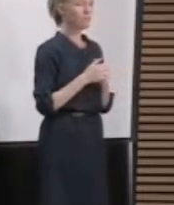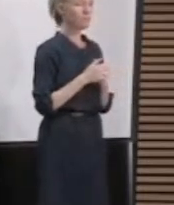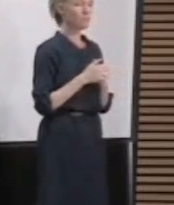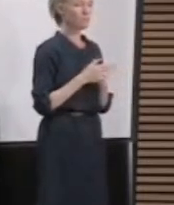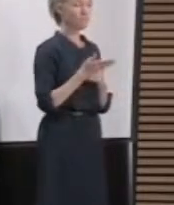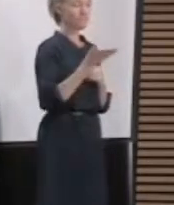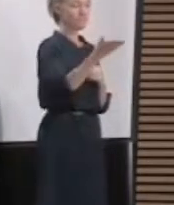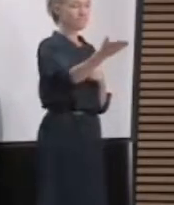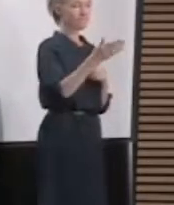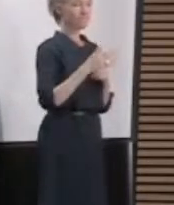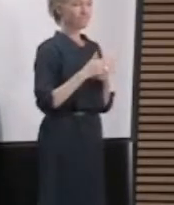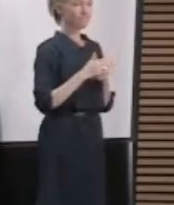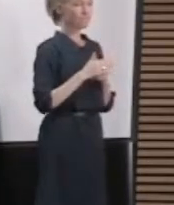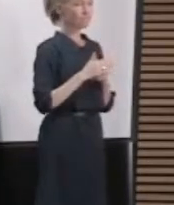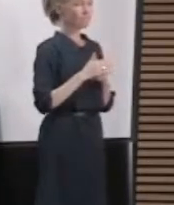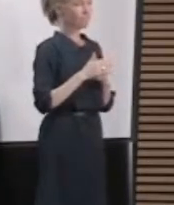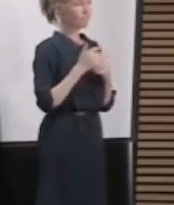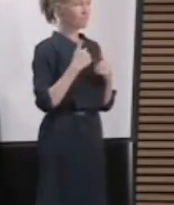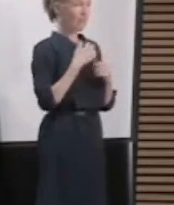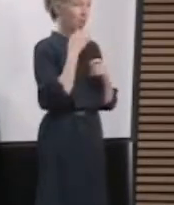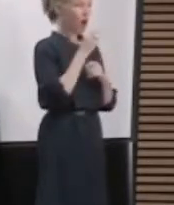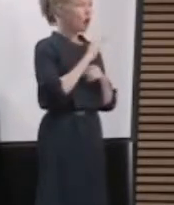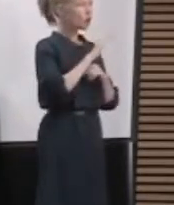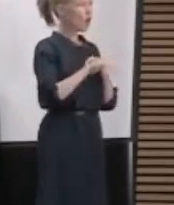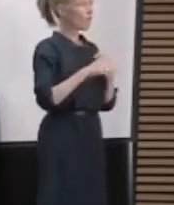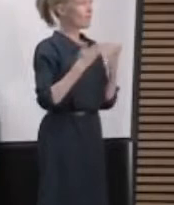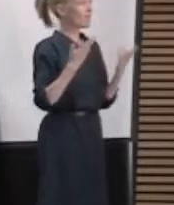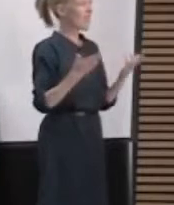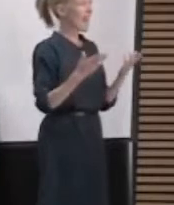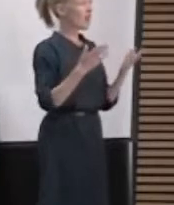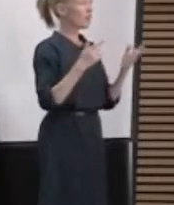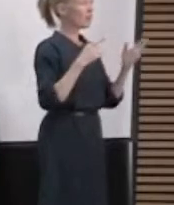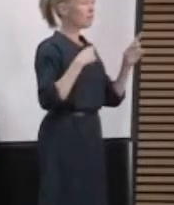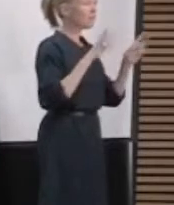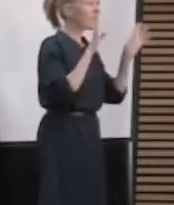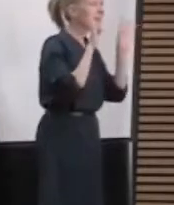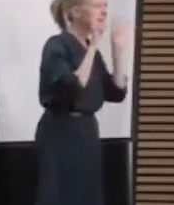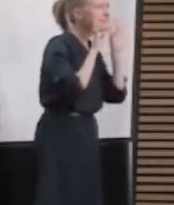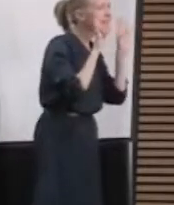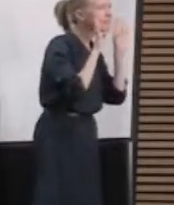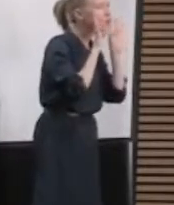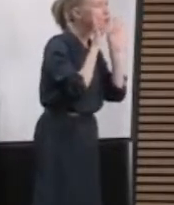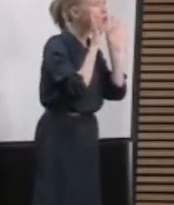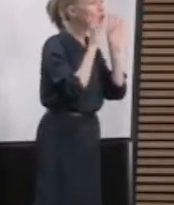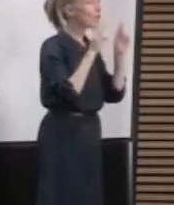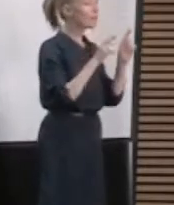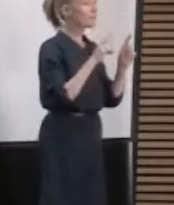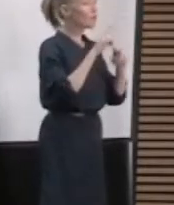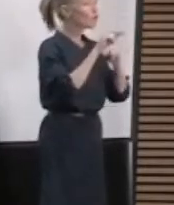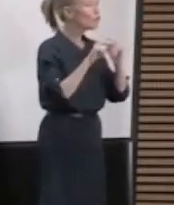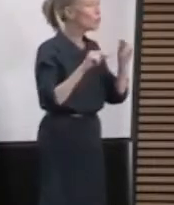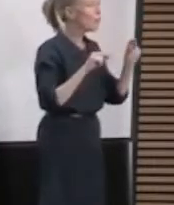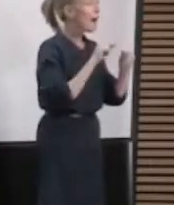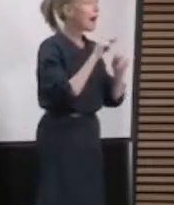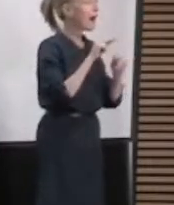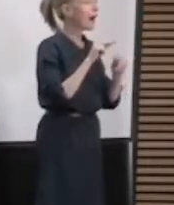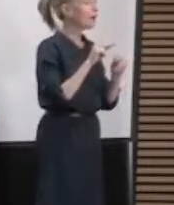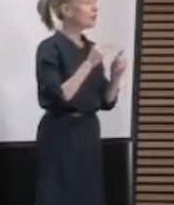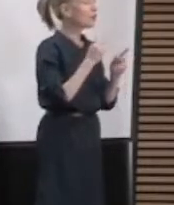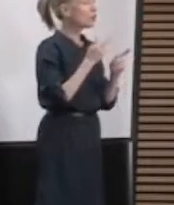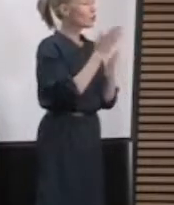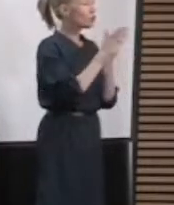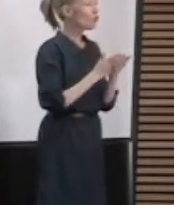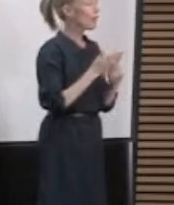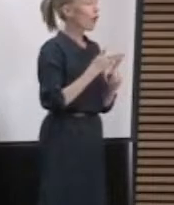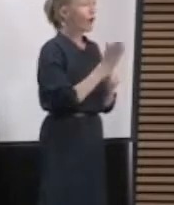on the spreading of rumours and misinformation, people are calling it an infodemic. Are you concerned that it's eroding the